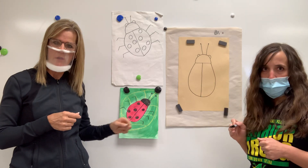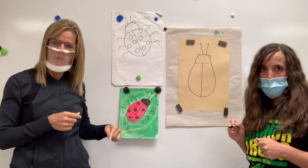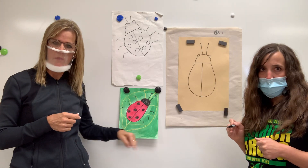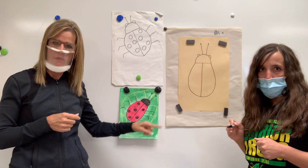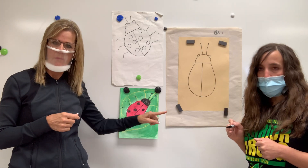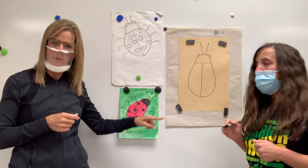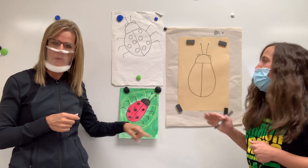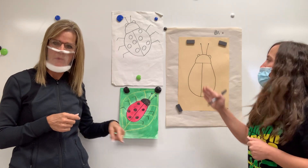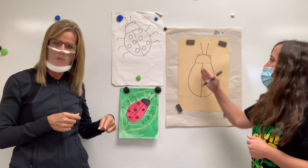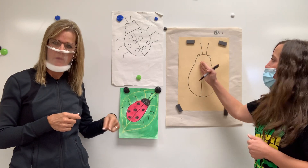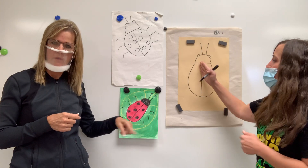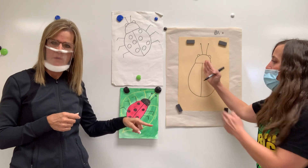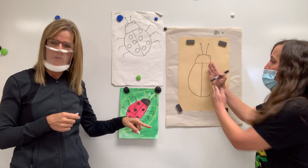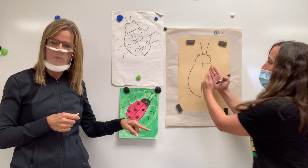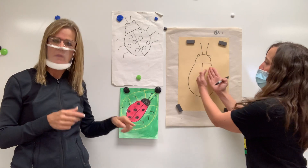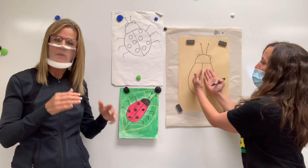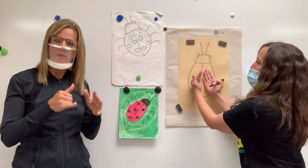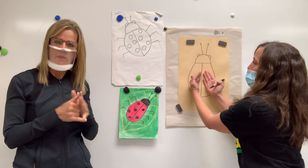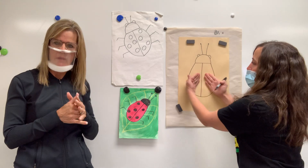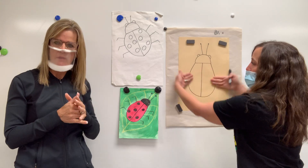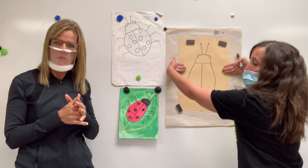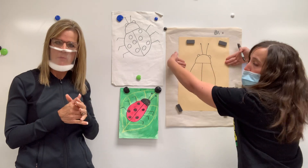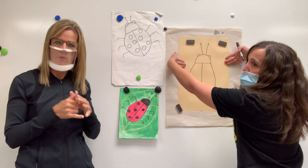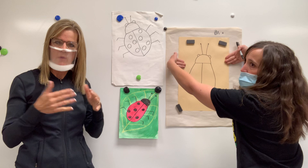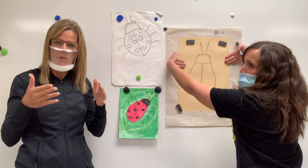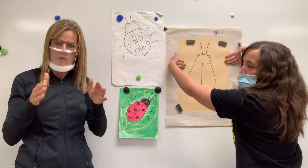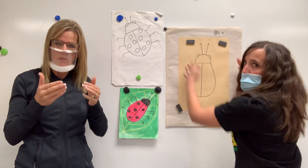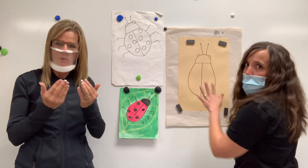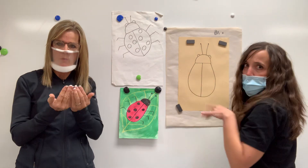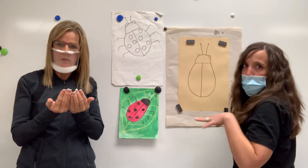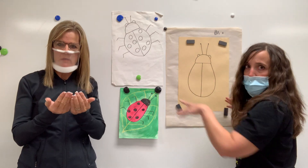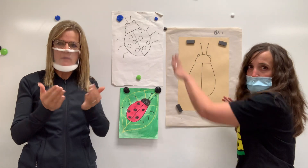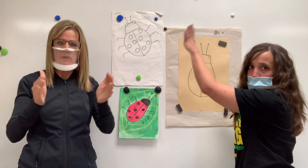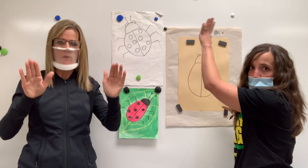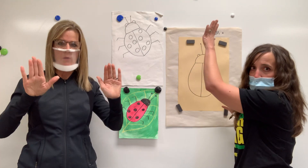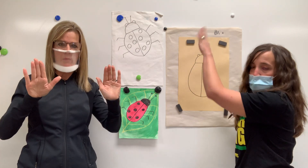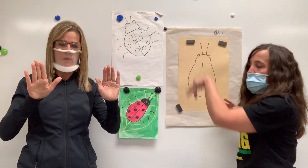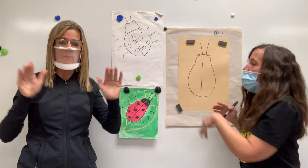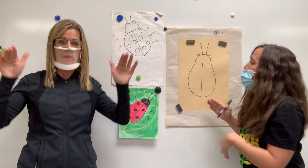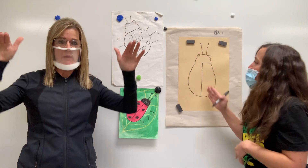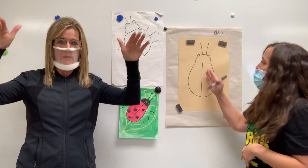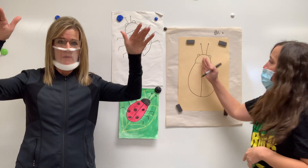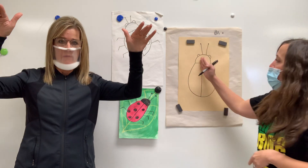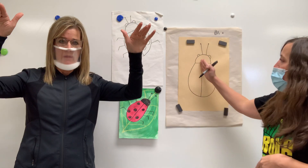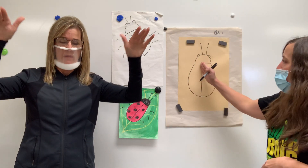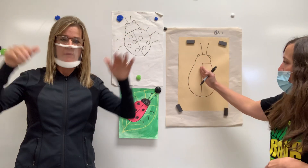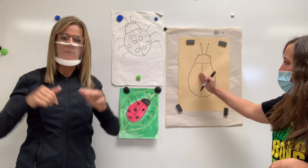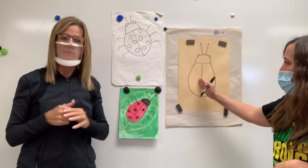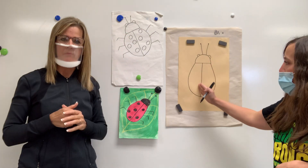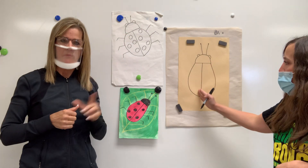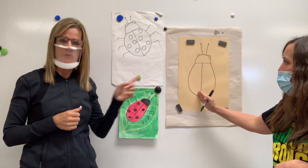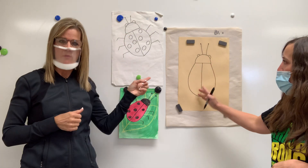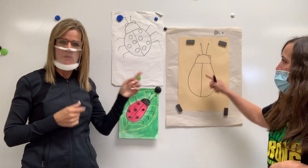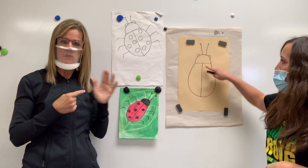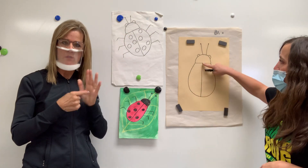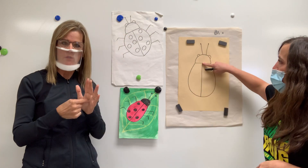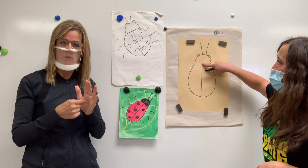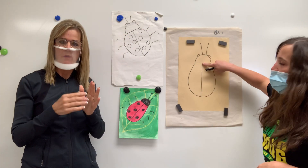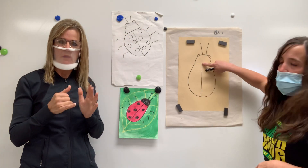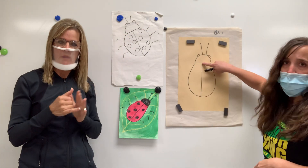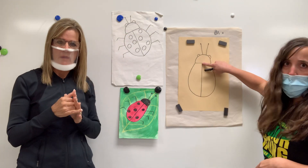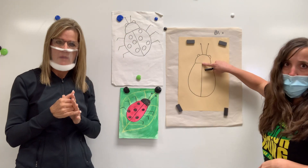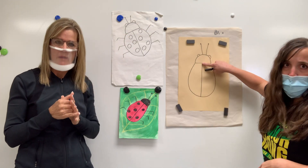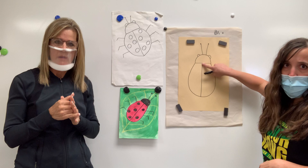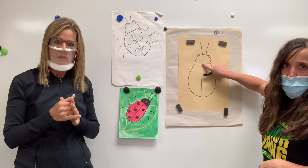of that curve line. That is gonna be where the wings can open up and the ladybug can take off and fly. So this is showing the wings.